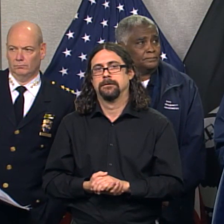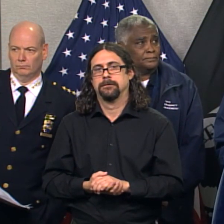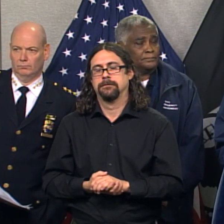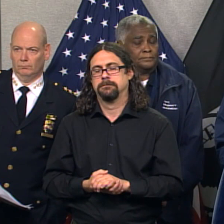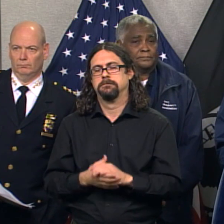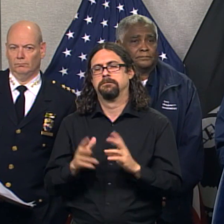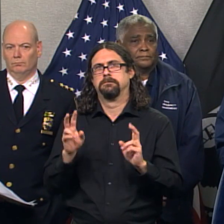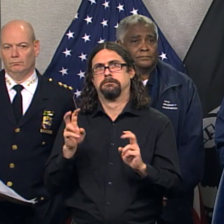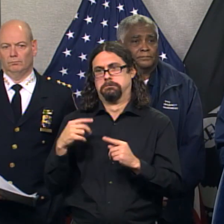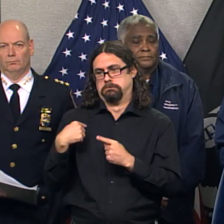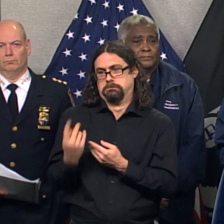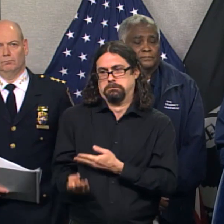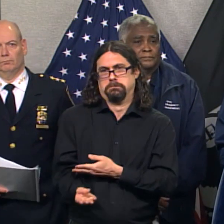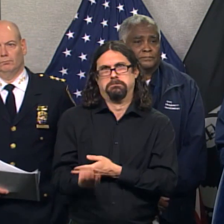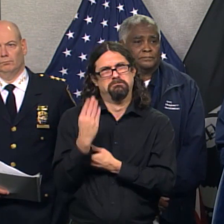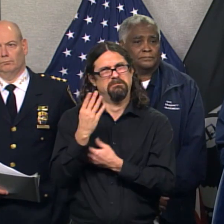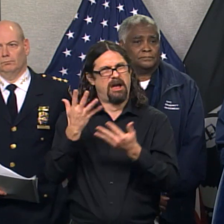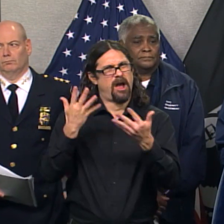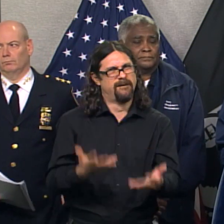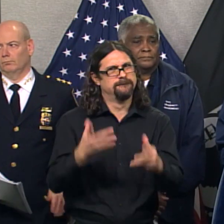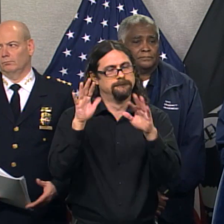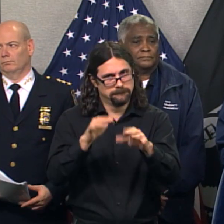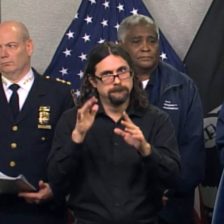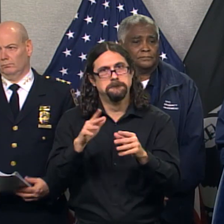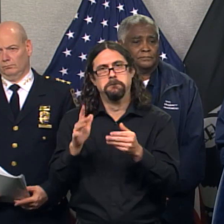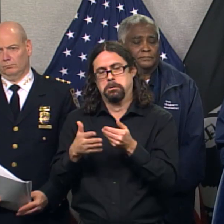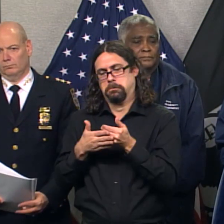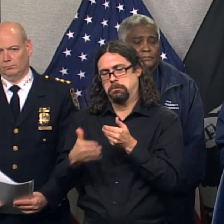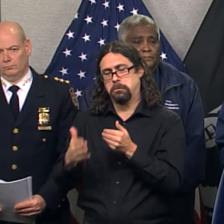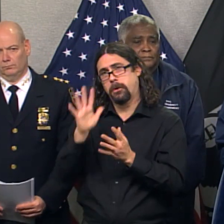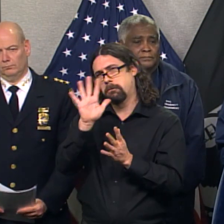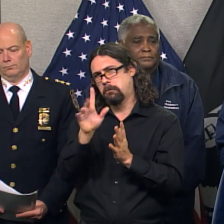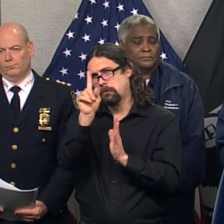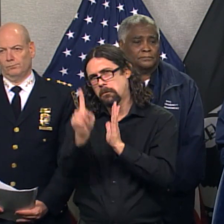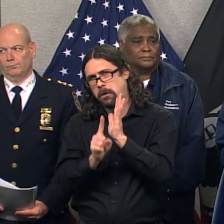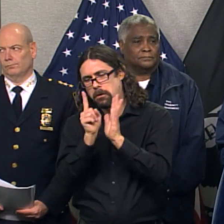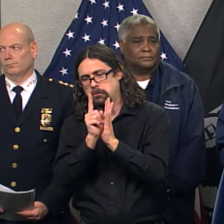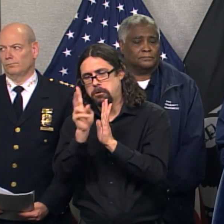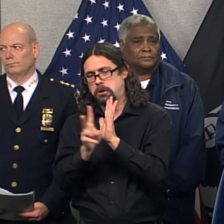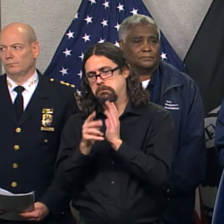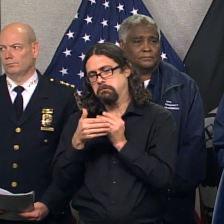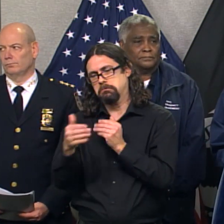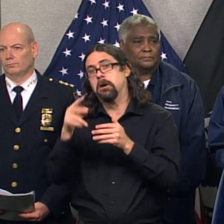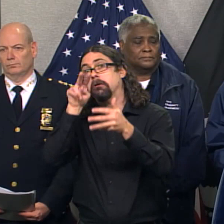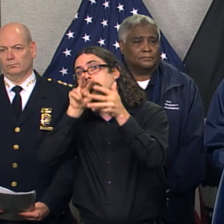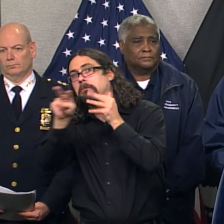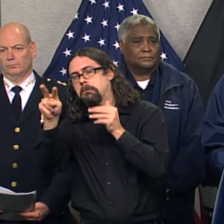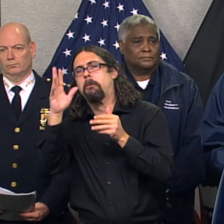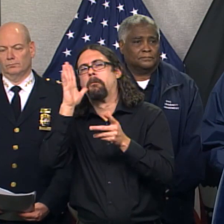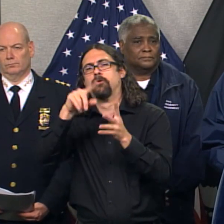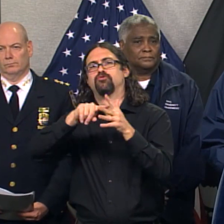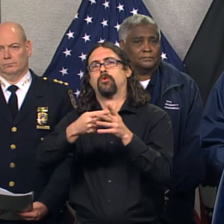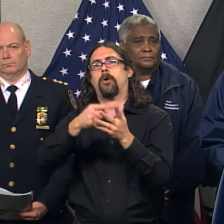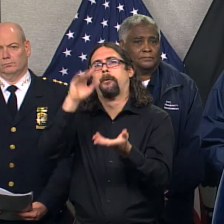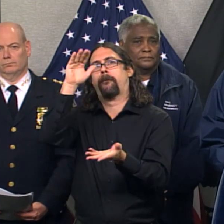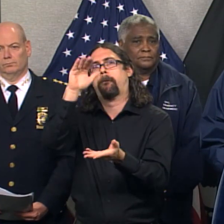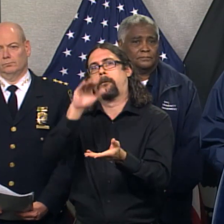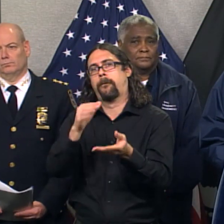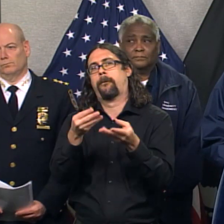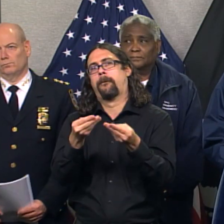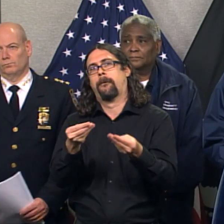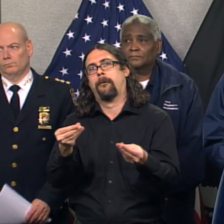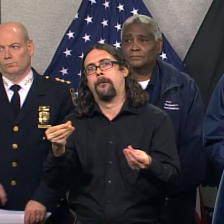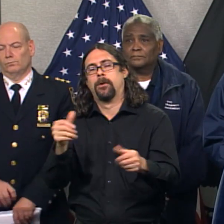moment, based on our conversations with the National Weather Service. That's the time that we would expect all snow to cease by the